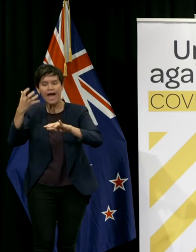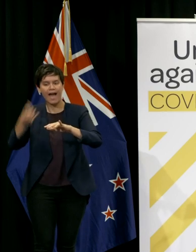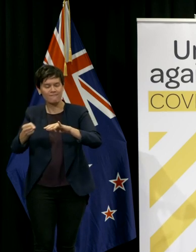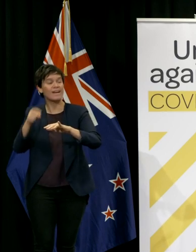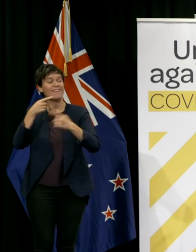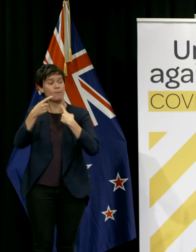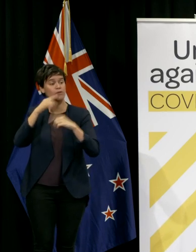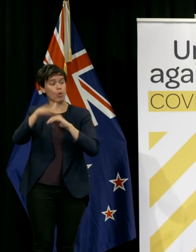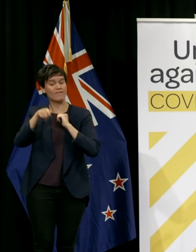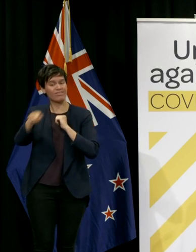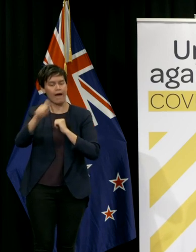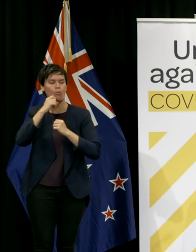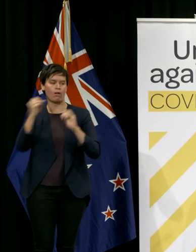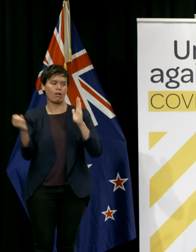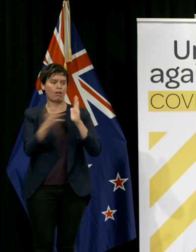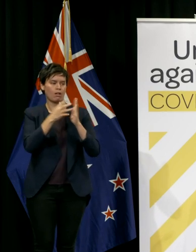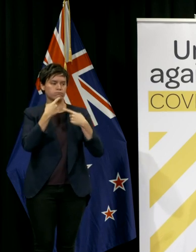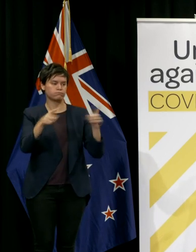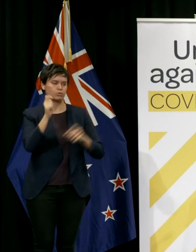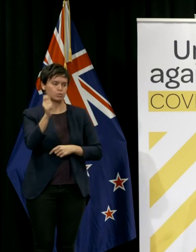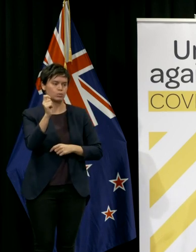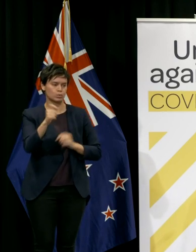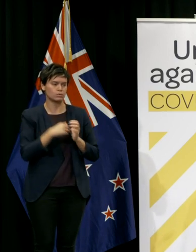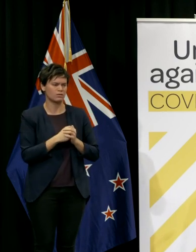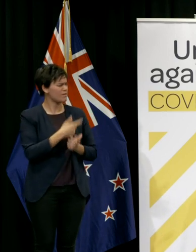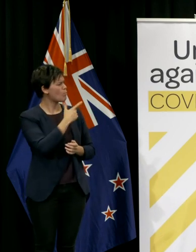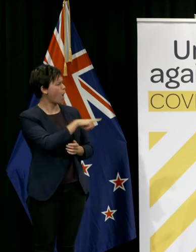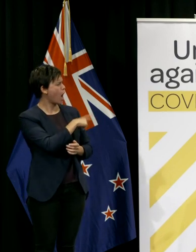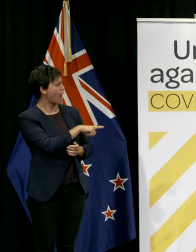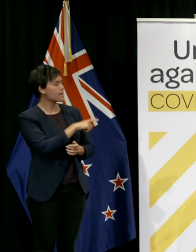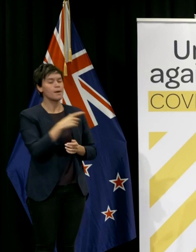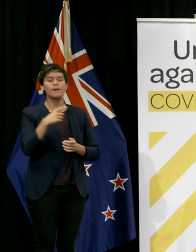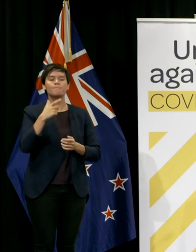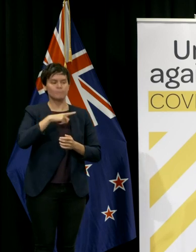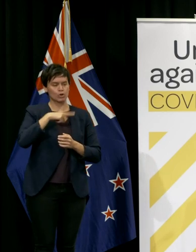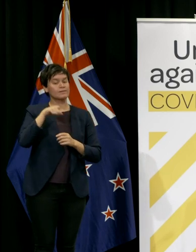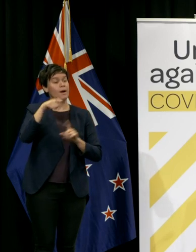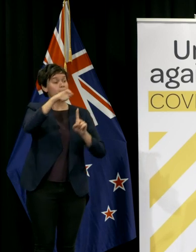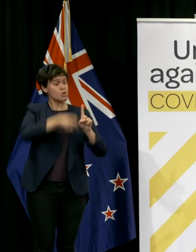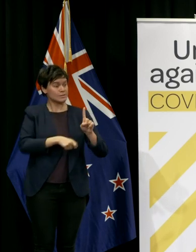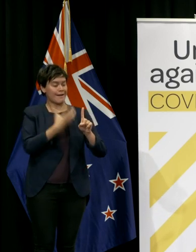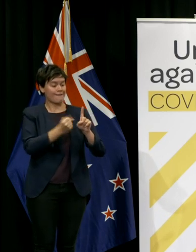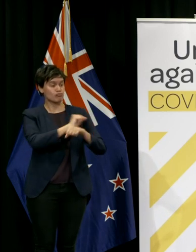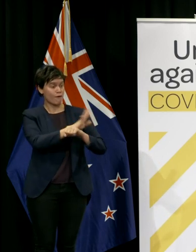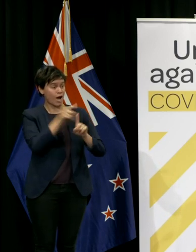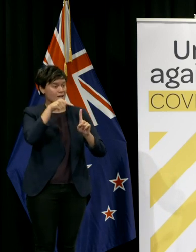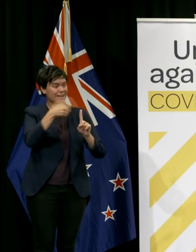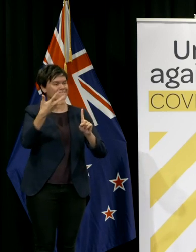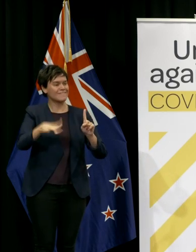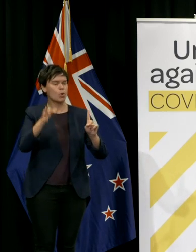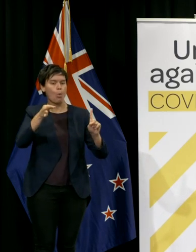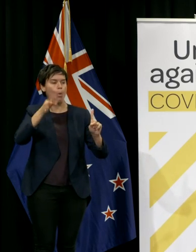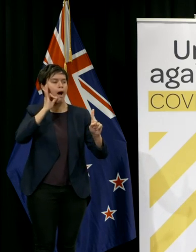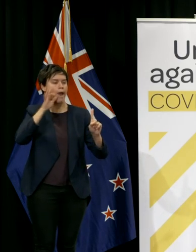shortly. Visited shops and things, is that why they might have gone to several? Yes, my understanding actually it was a winery. Yes. I don't